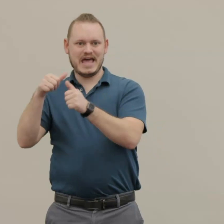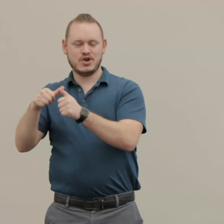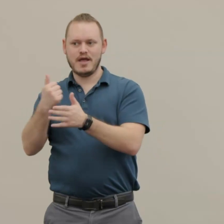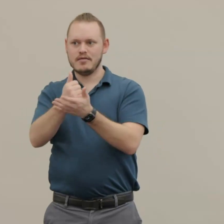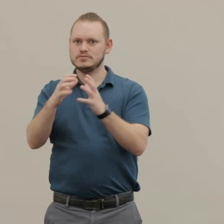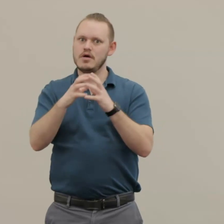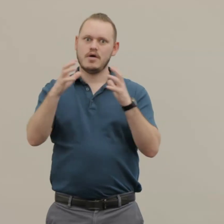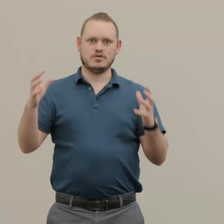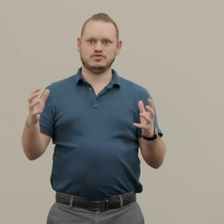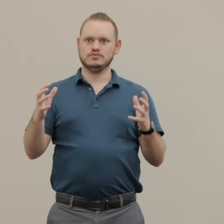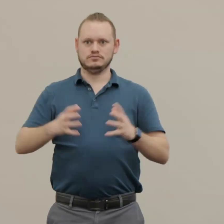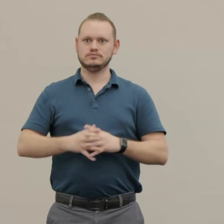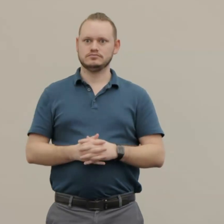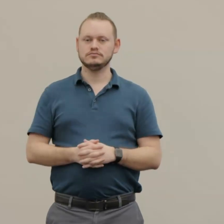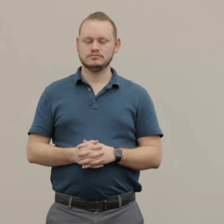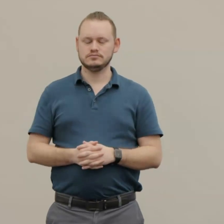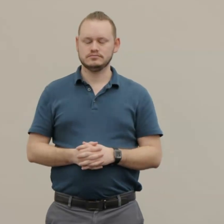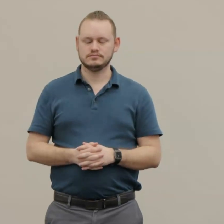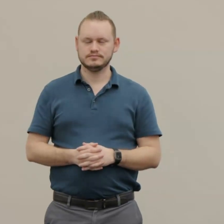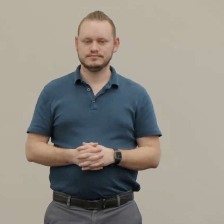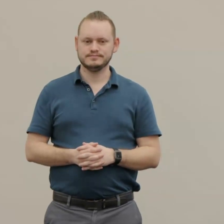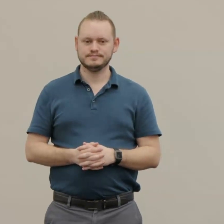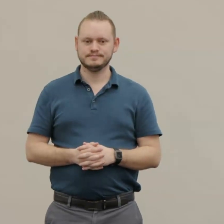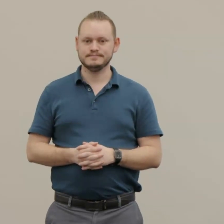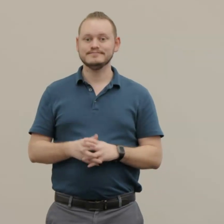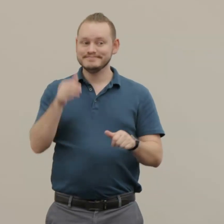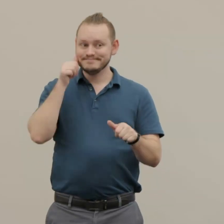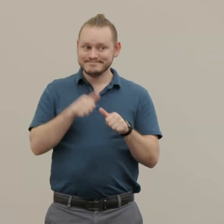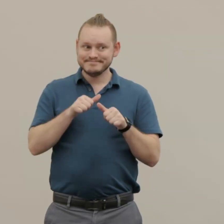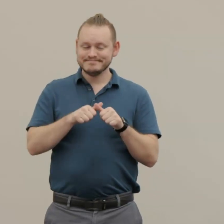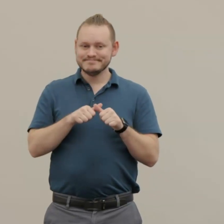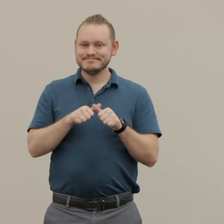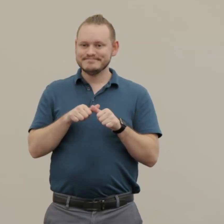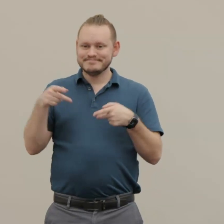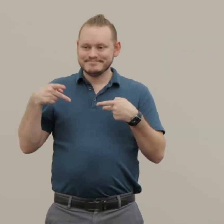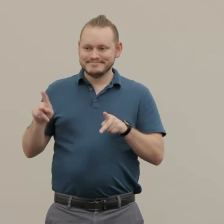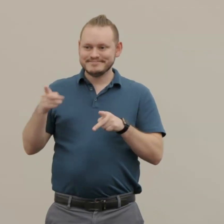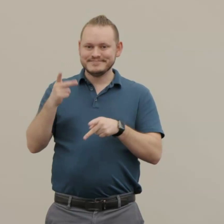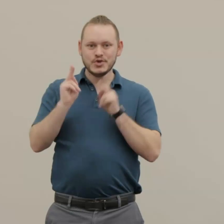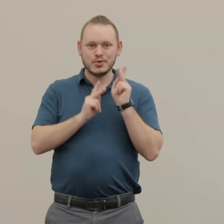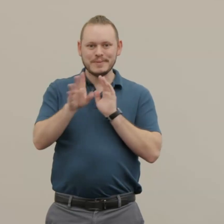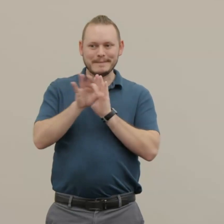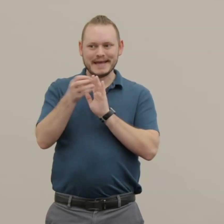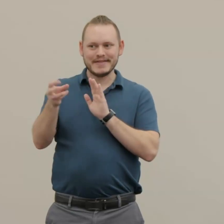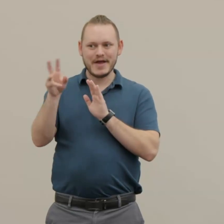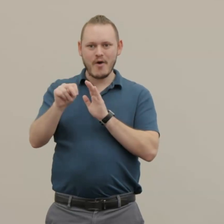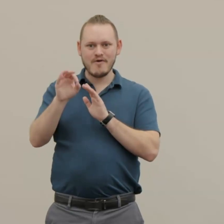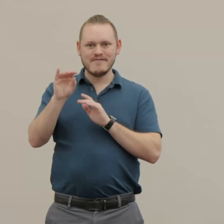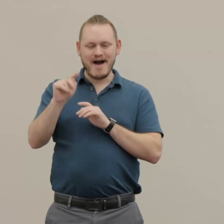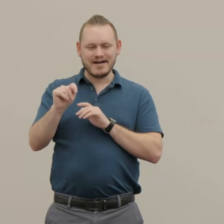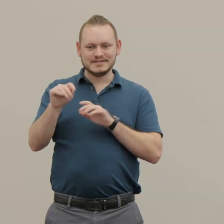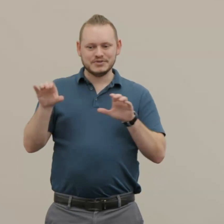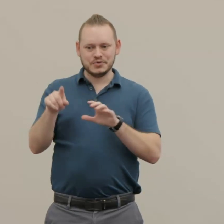so much. So remember to let humans pick their fonts and be able to do